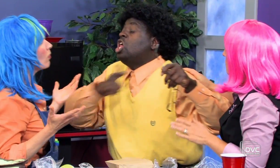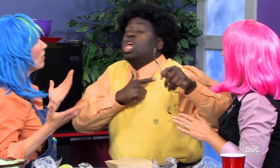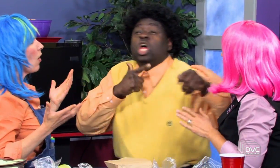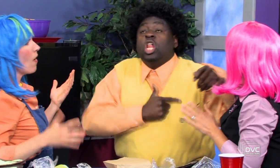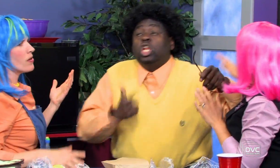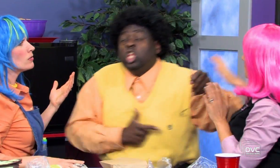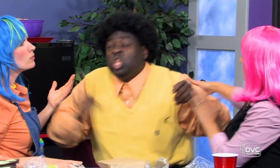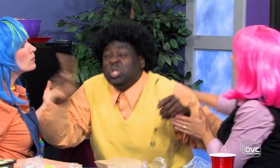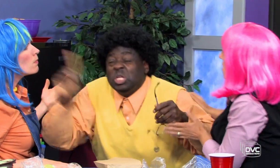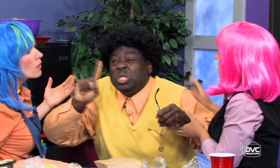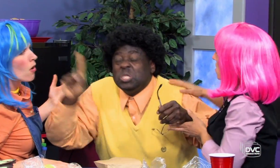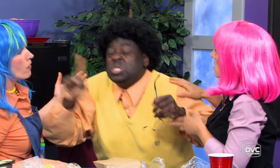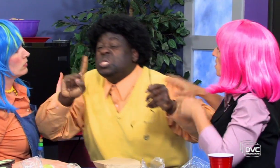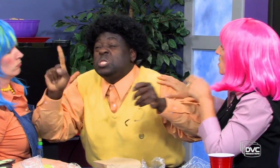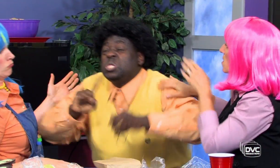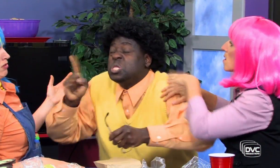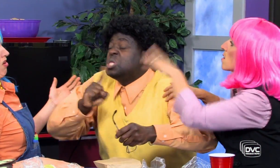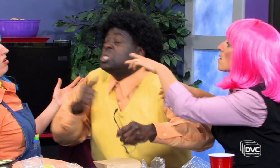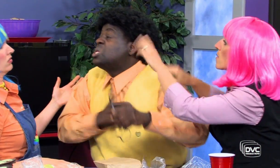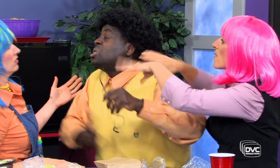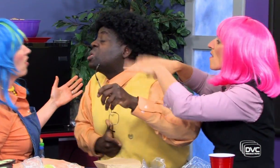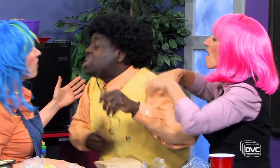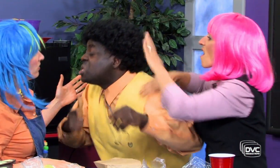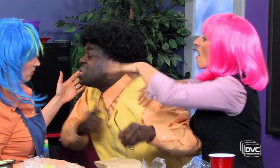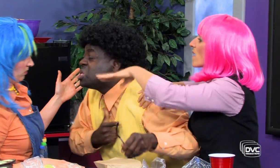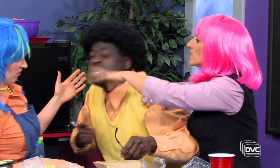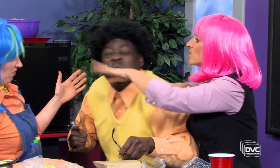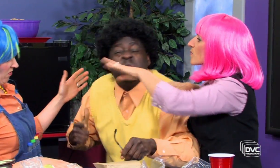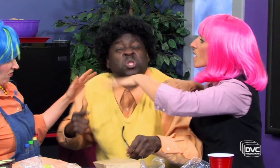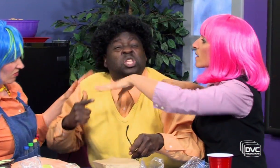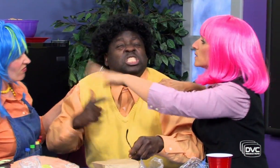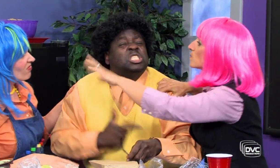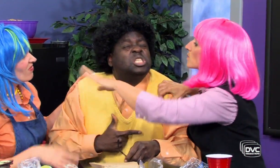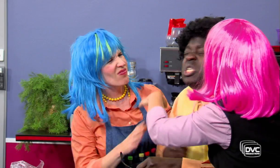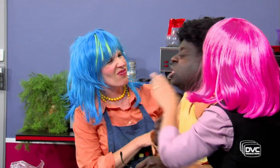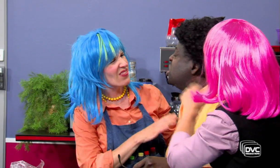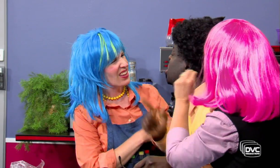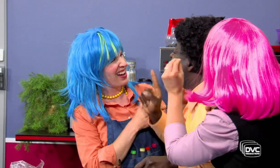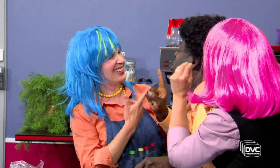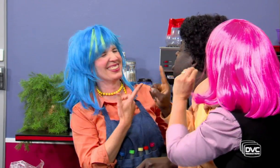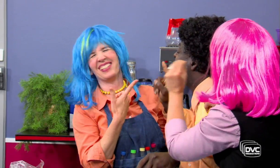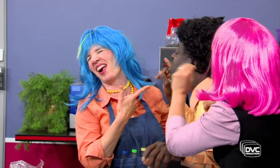Dr. Wonder! Where's Dr. Wonder? Paula! Paula! Look,